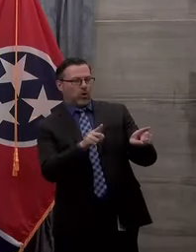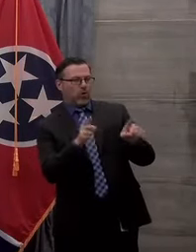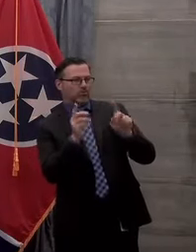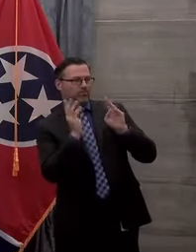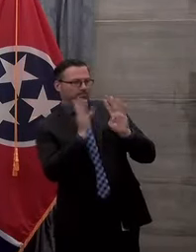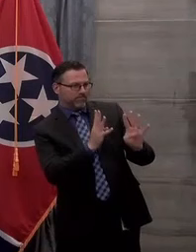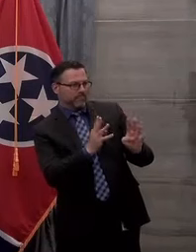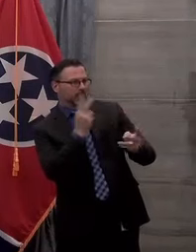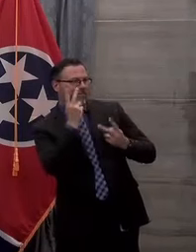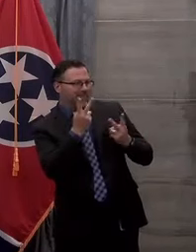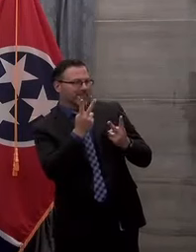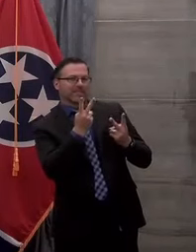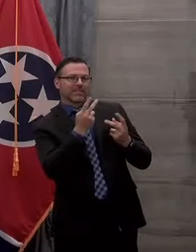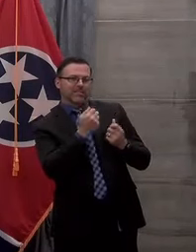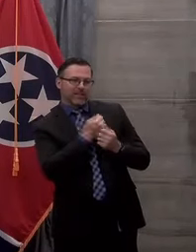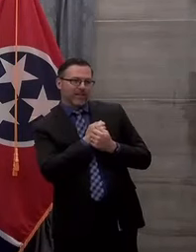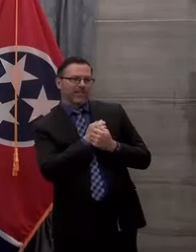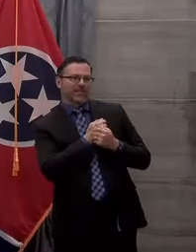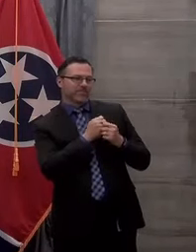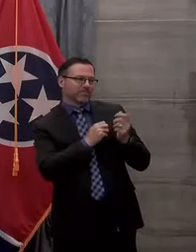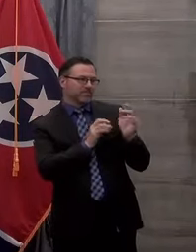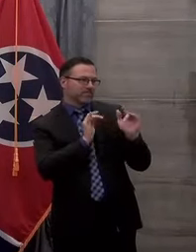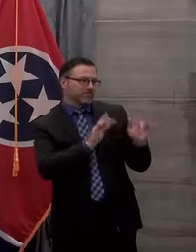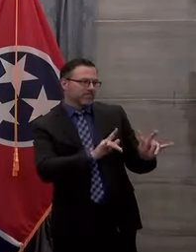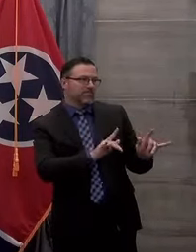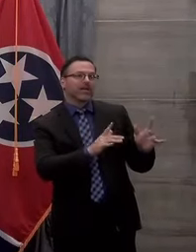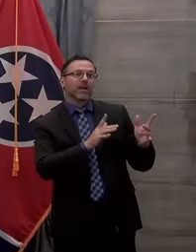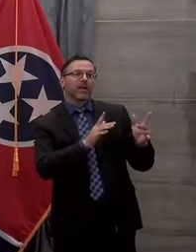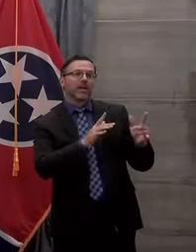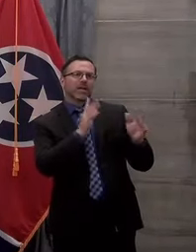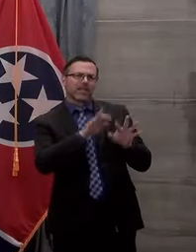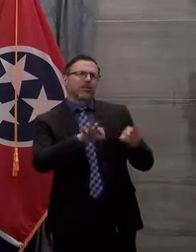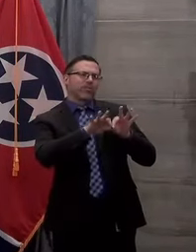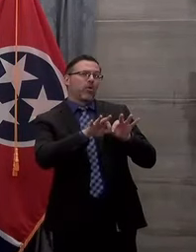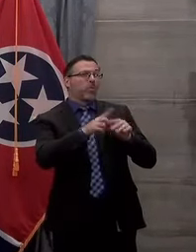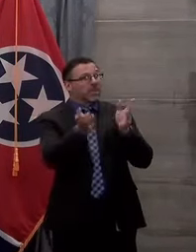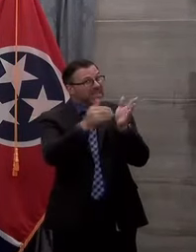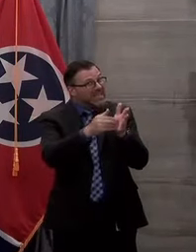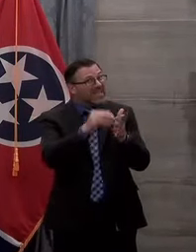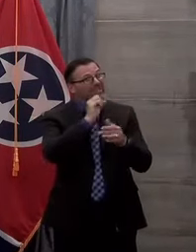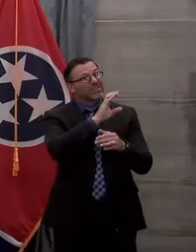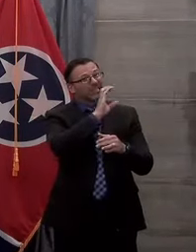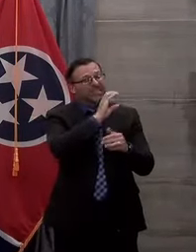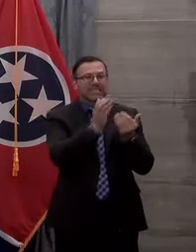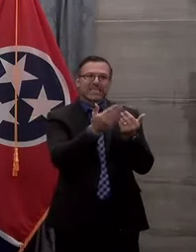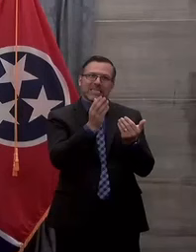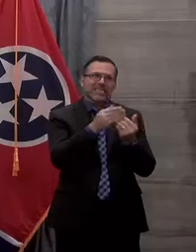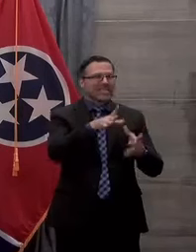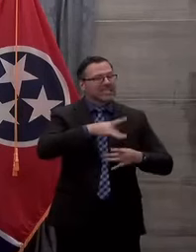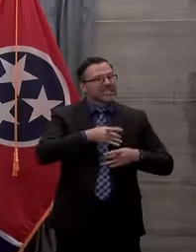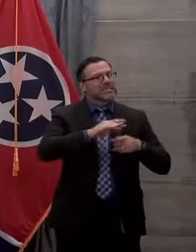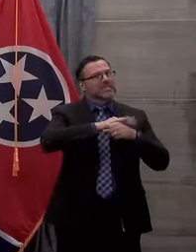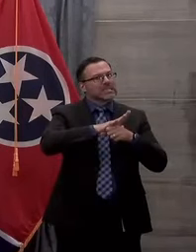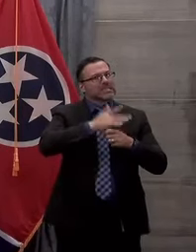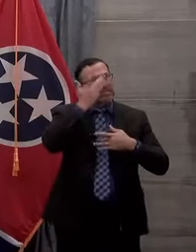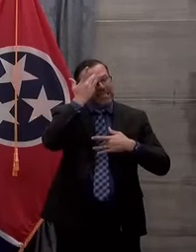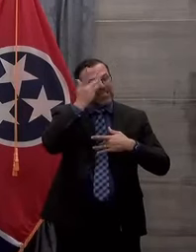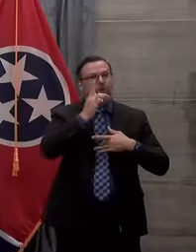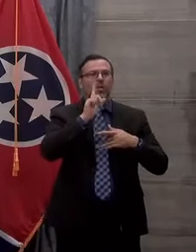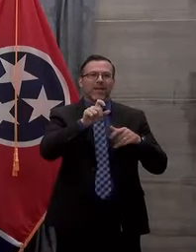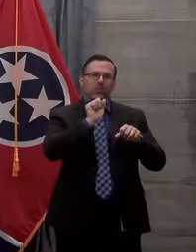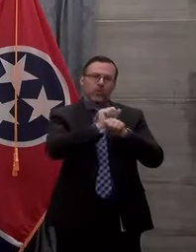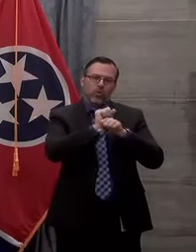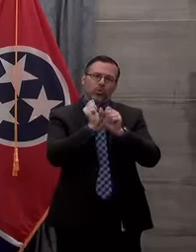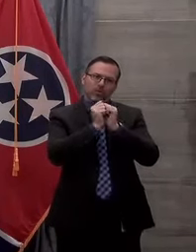hard work that those facilities are doing. This is one of our most vulnerable populations, and we all have to work together to make sure